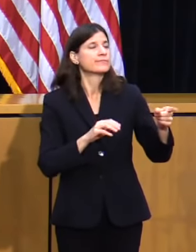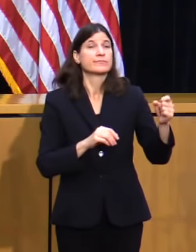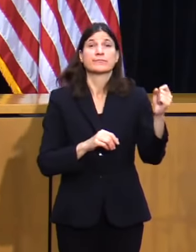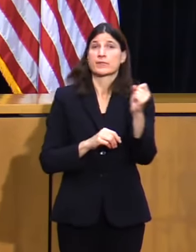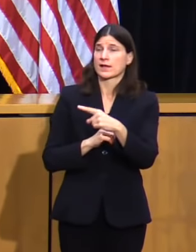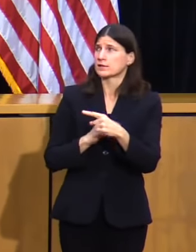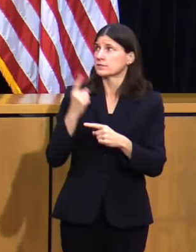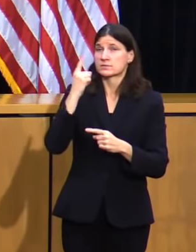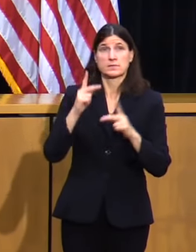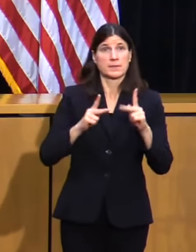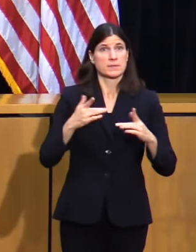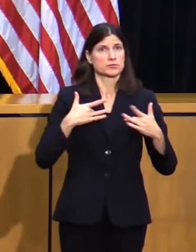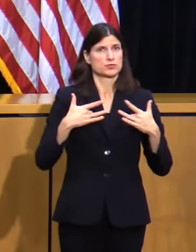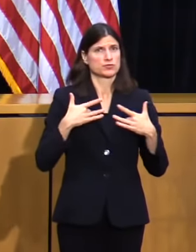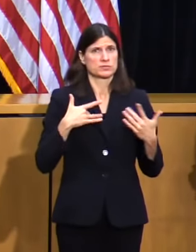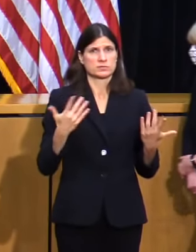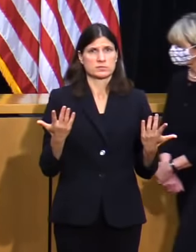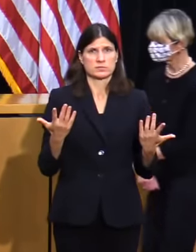help? Do you want to speak to this?